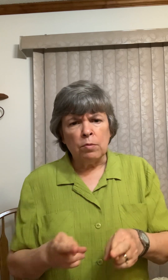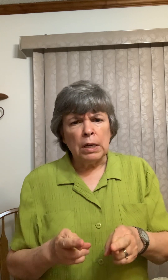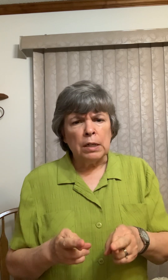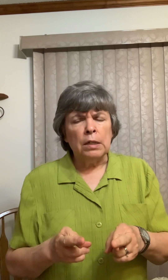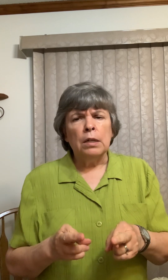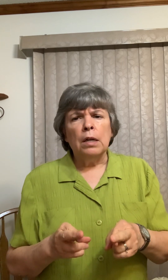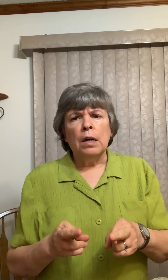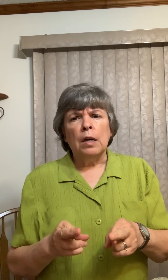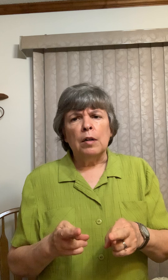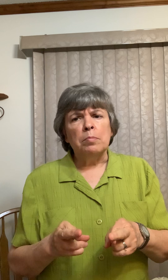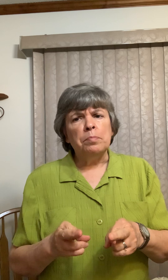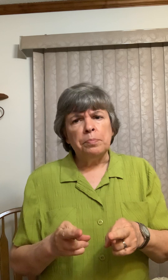ready.